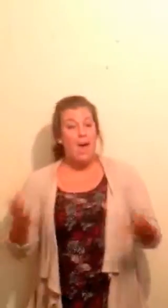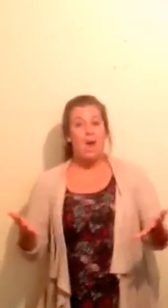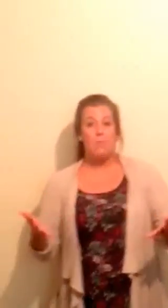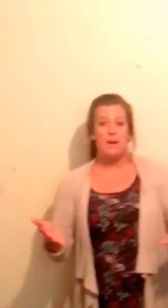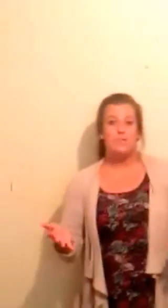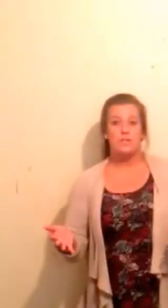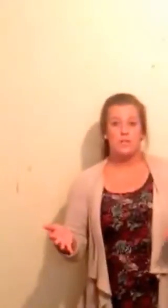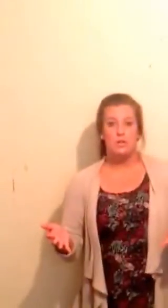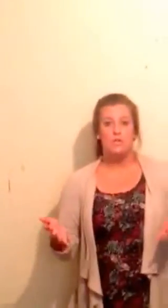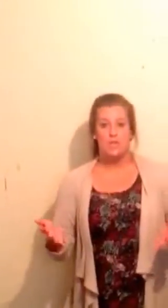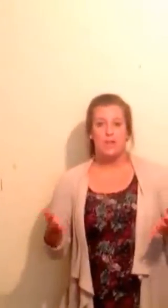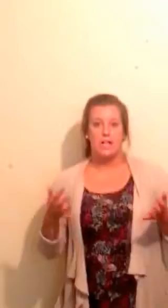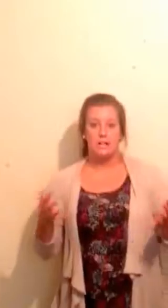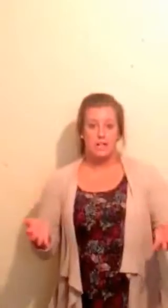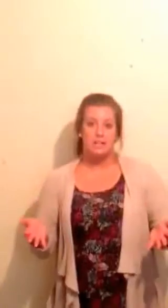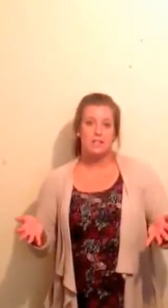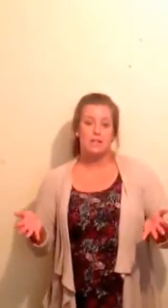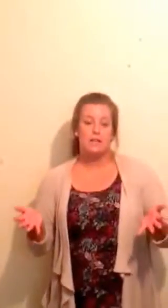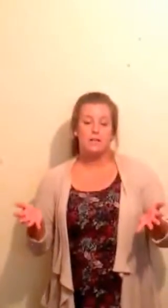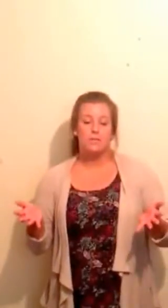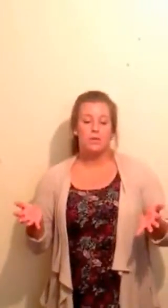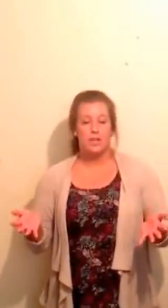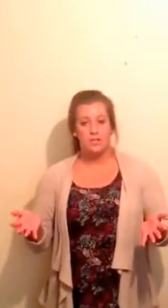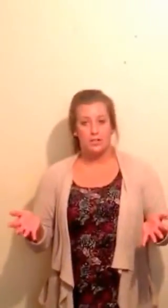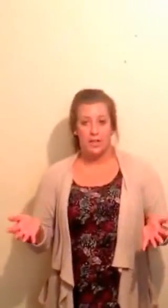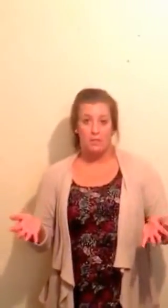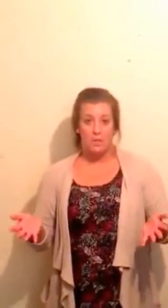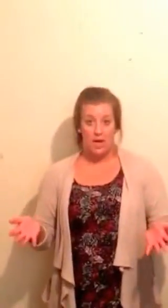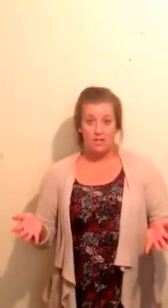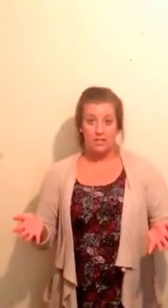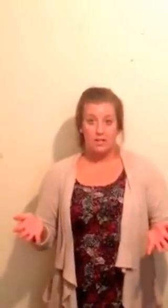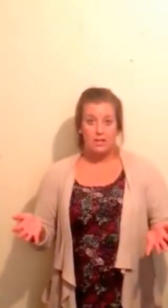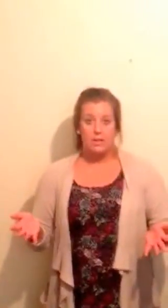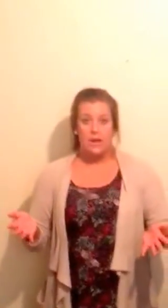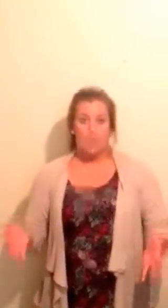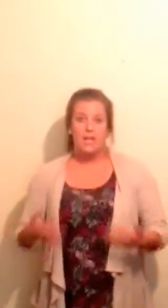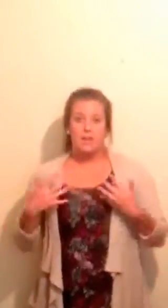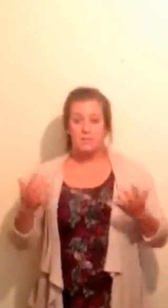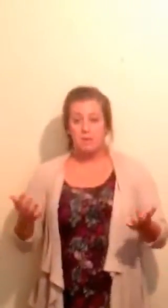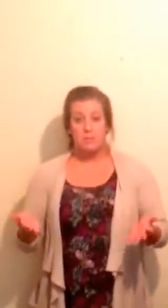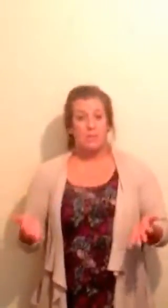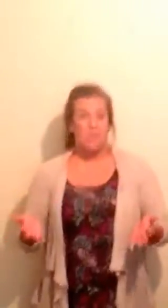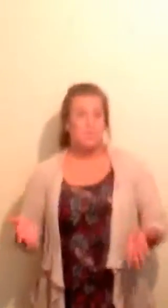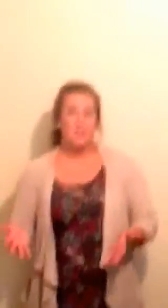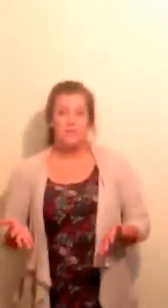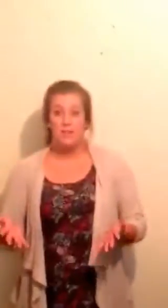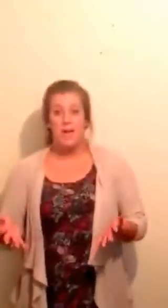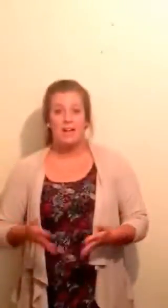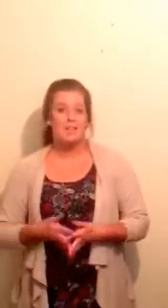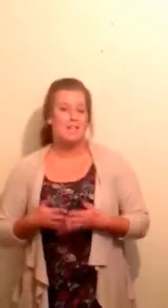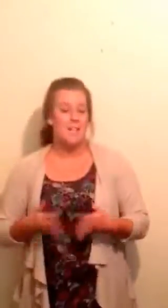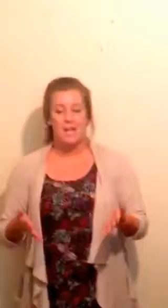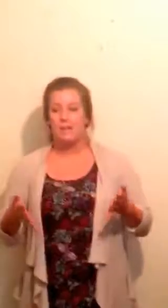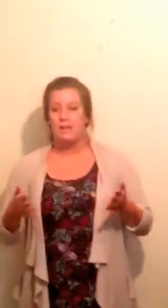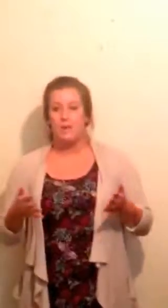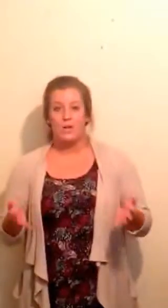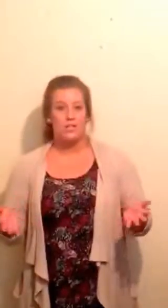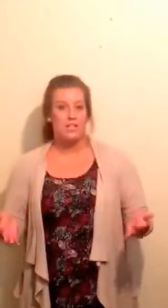how beneficial you feel like this professional development was. Okay, you're going to be able to provide feedback. It's a 10-question